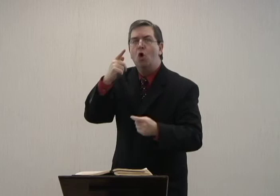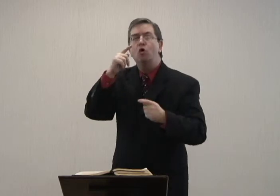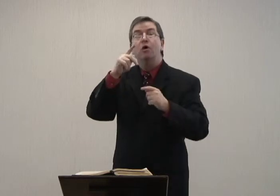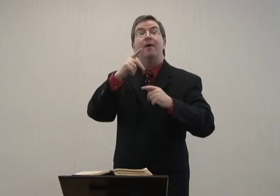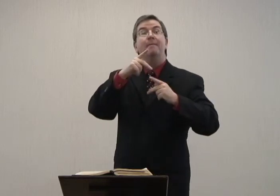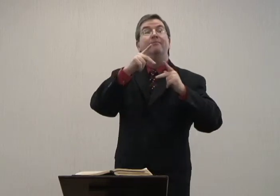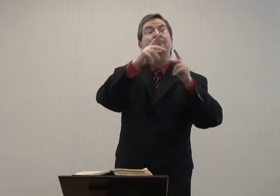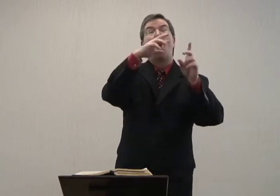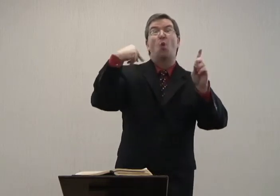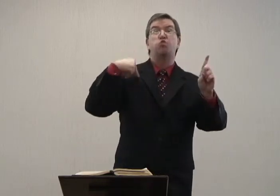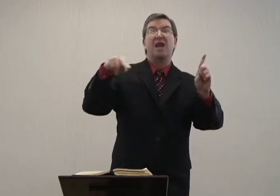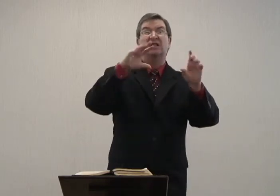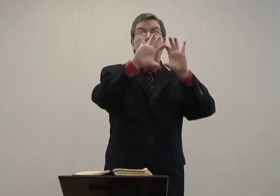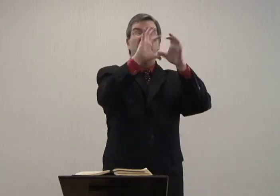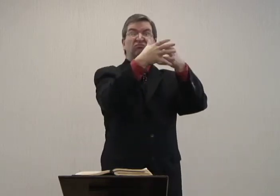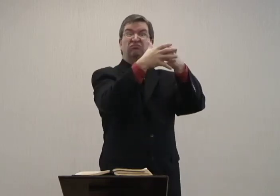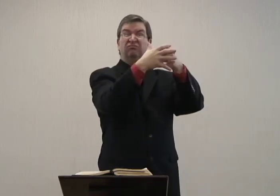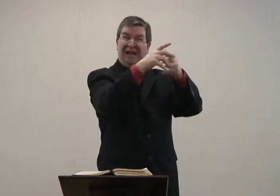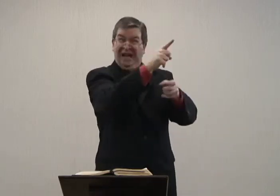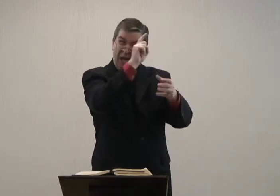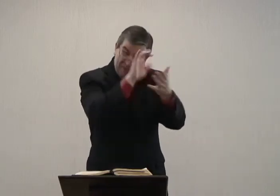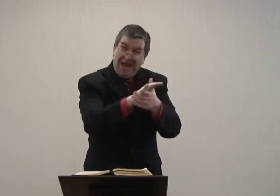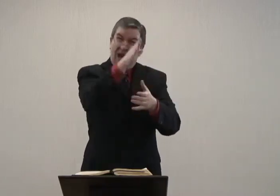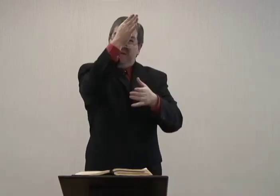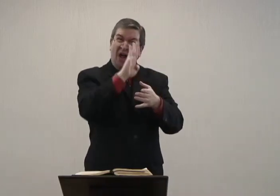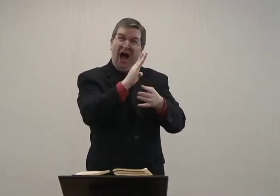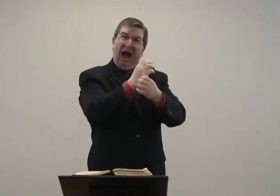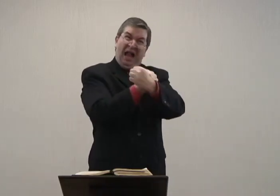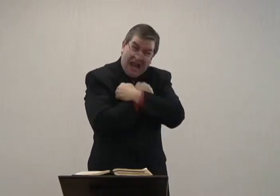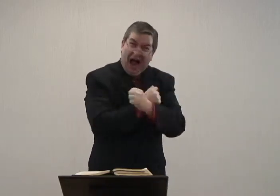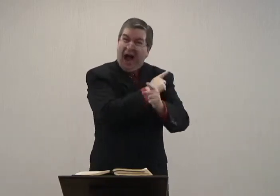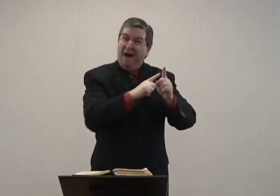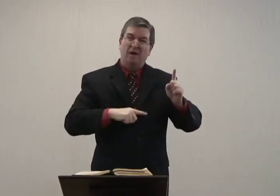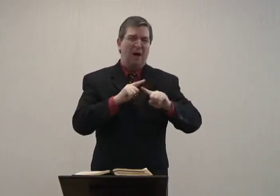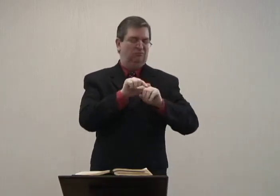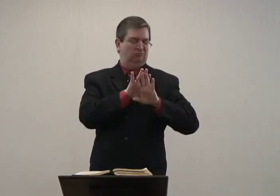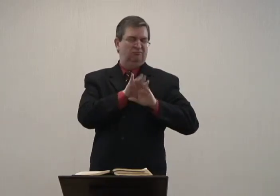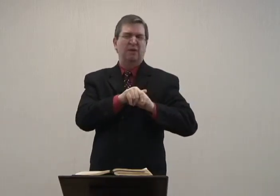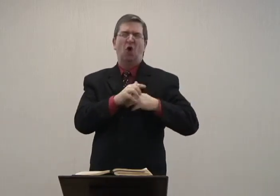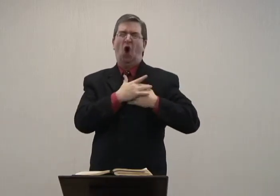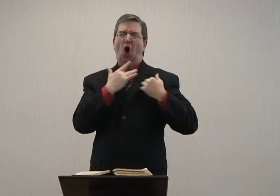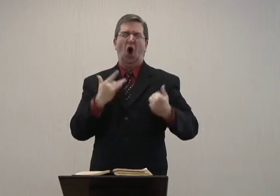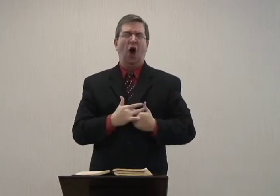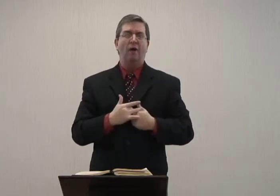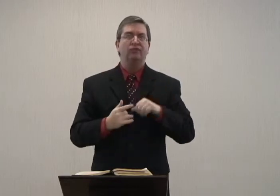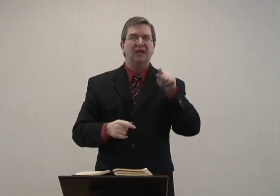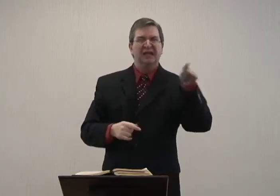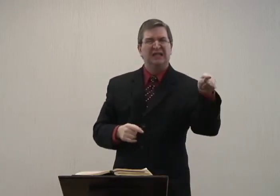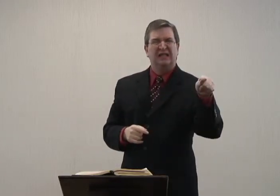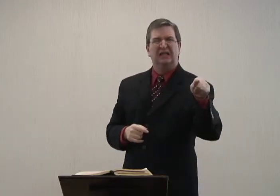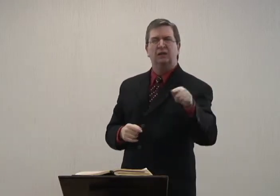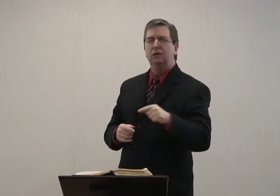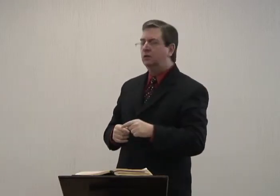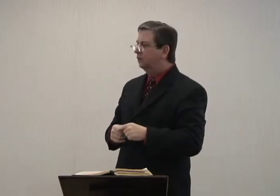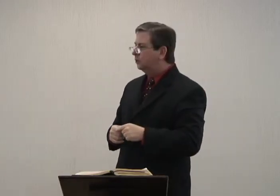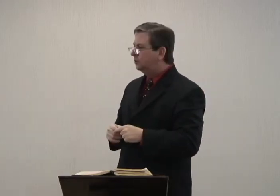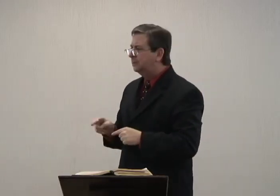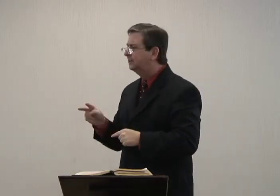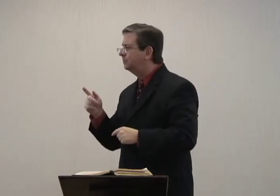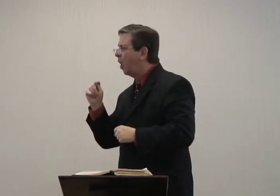But in verse 46 it says, they could not find what they might do. But they said they love God, but they have a